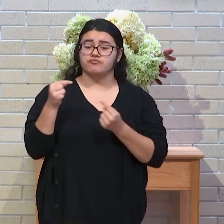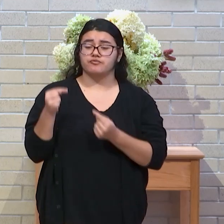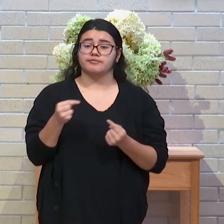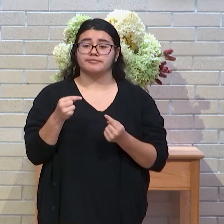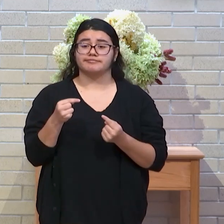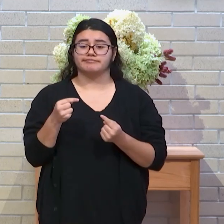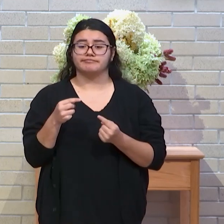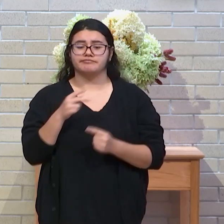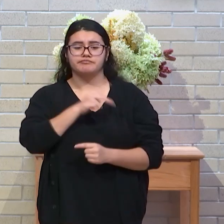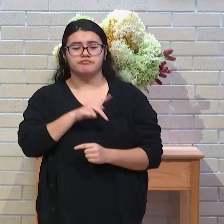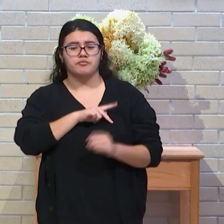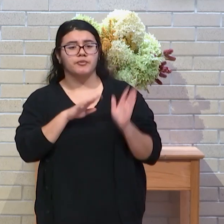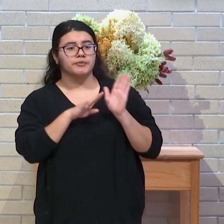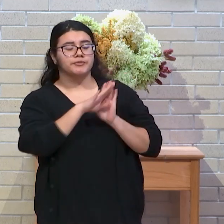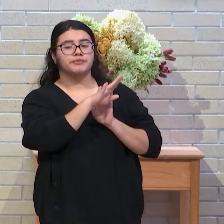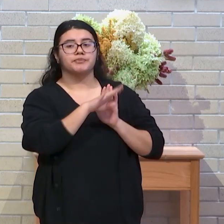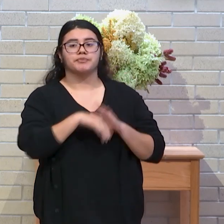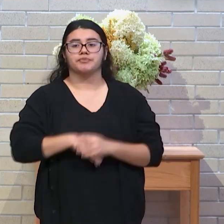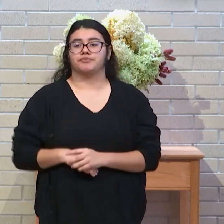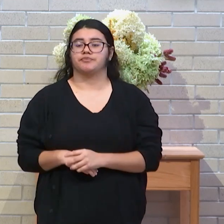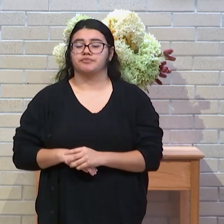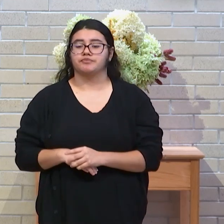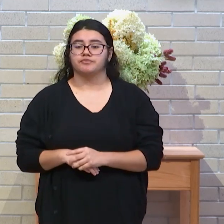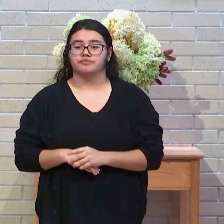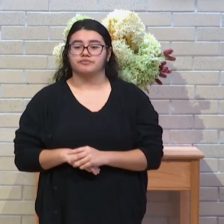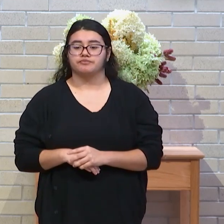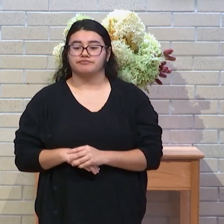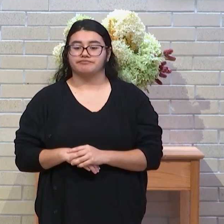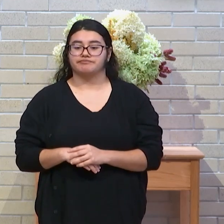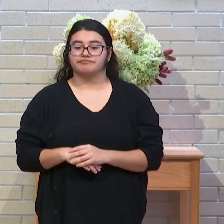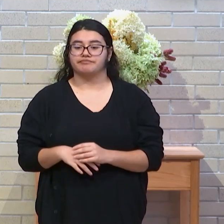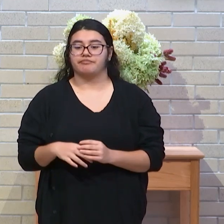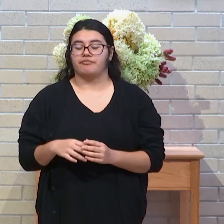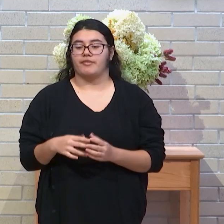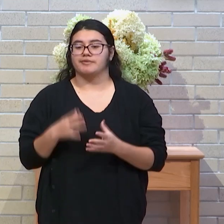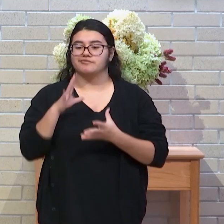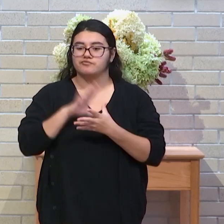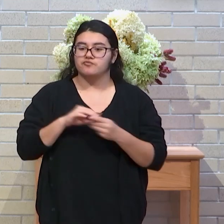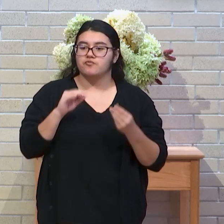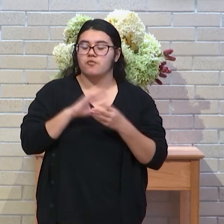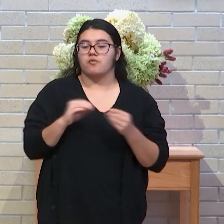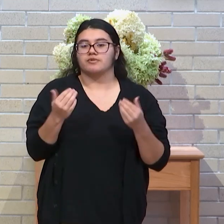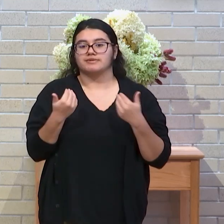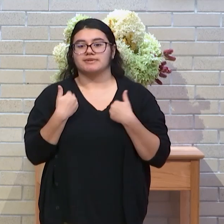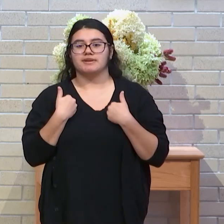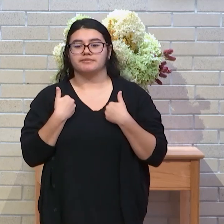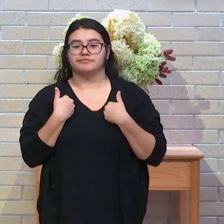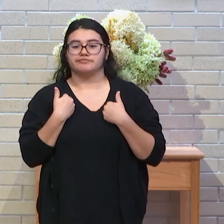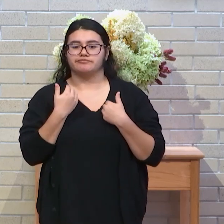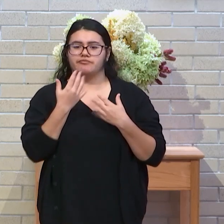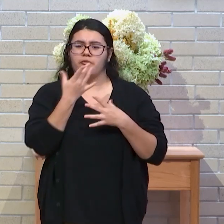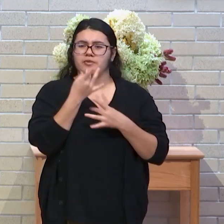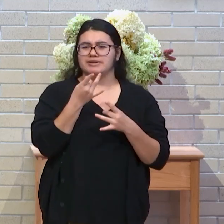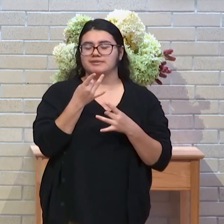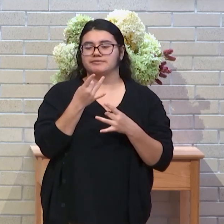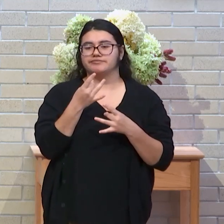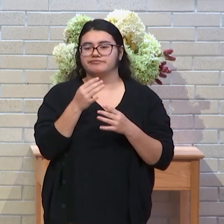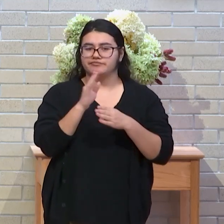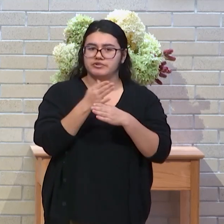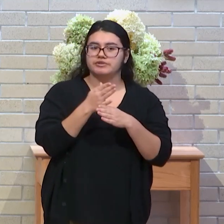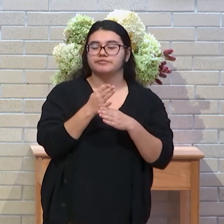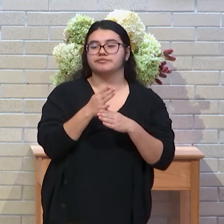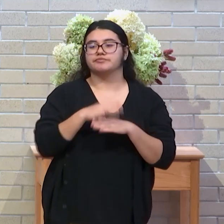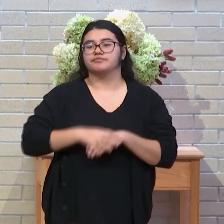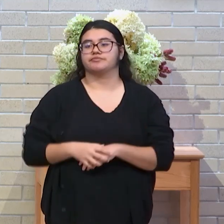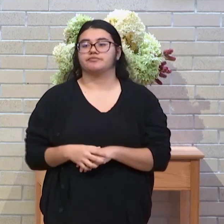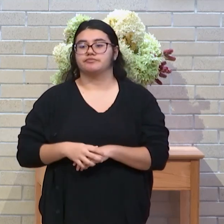stories help you connect to and relate to people. They make you interesting at parties. They help remind you of where you've been and